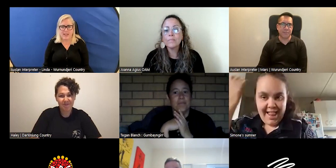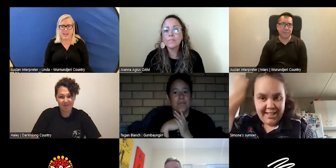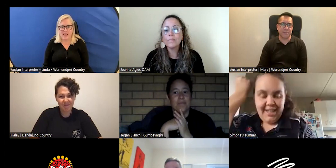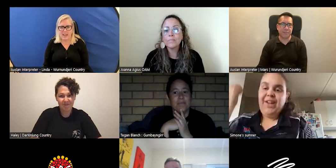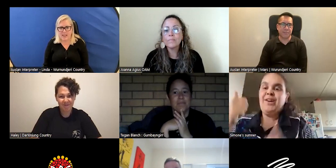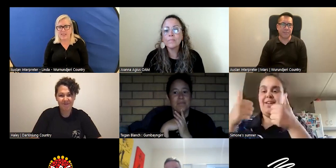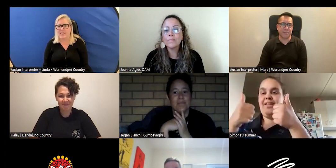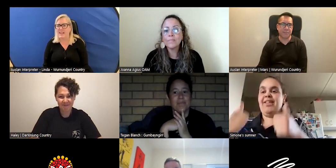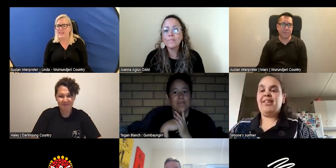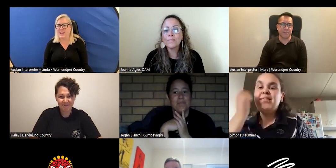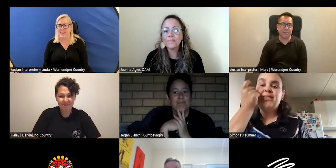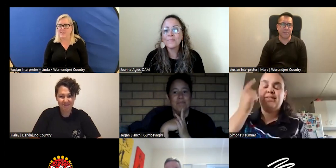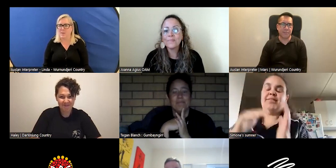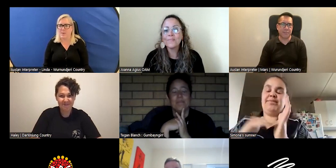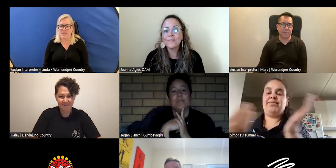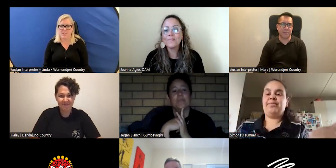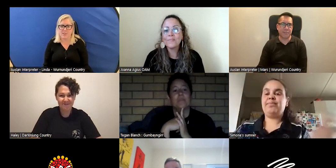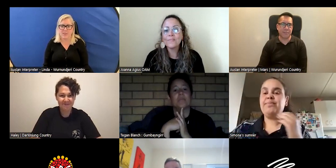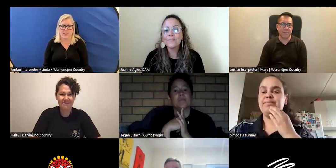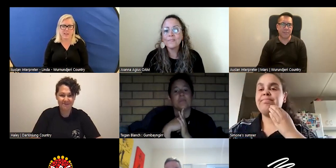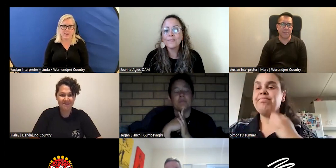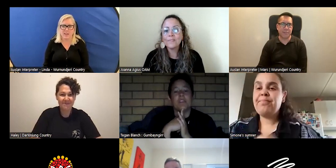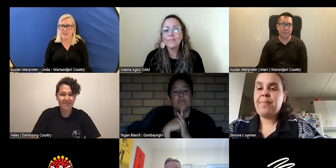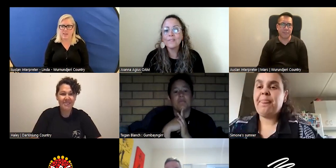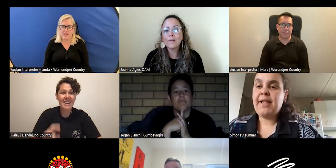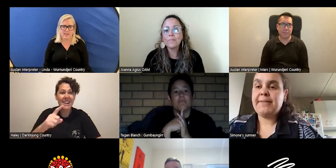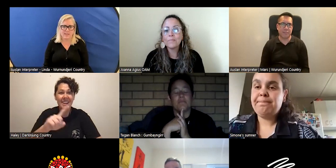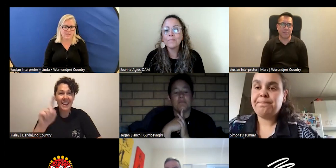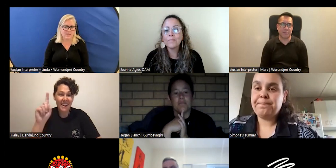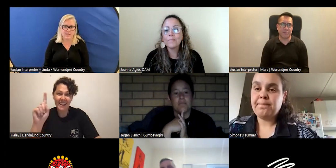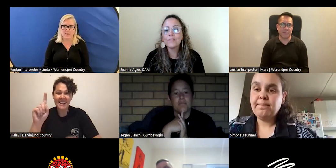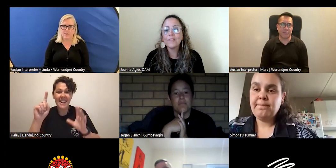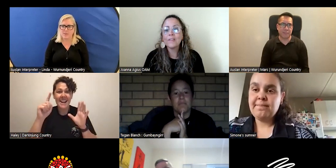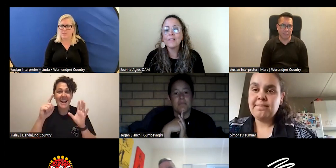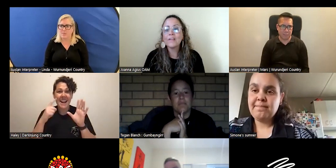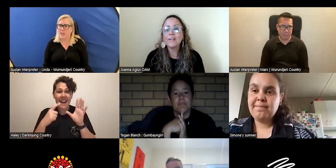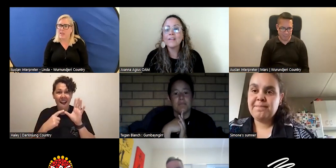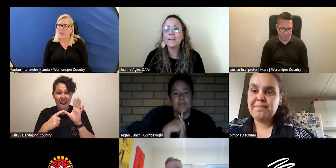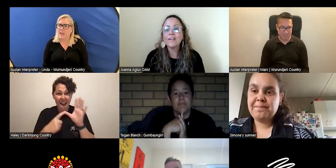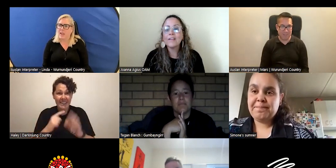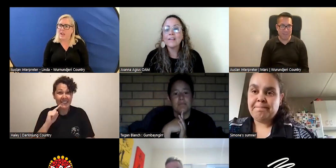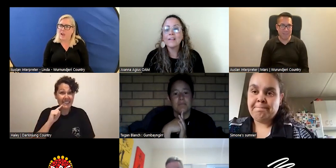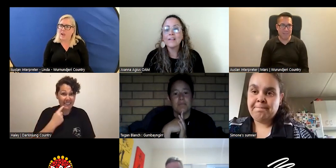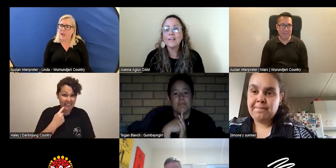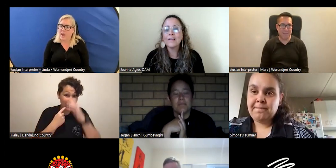Yeah. Thanks, Hayley, so much too for your clarity. That's awesome.